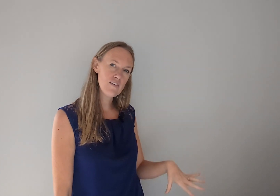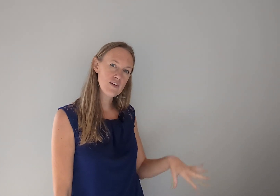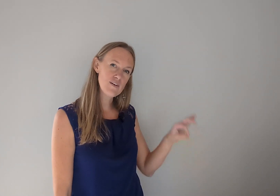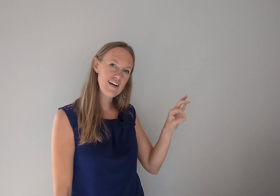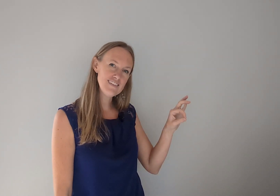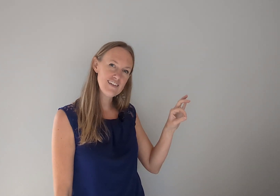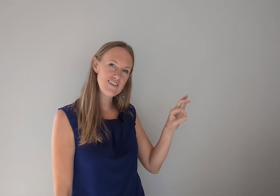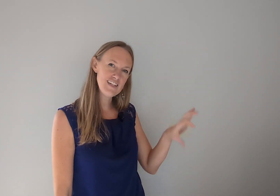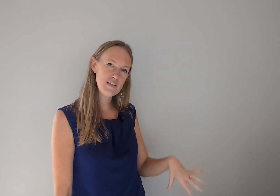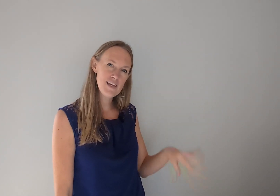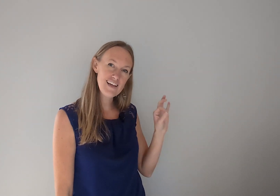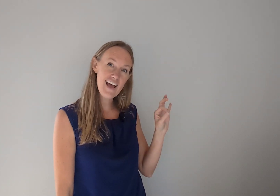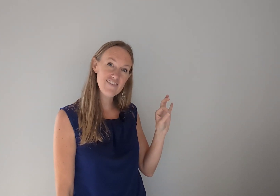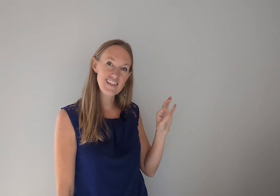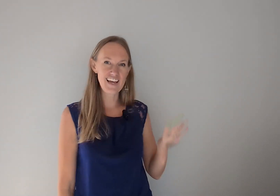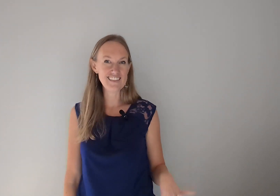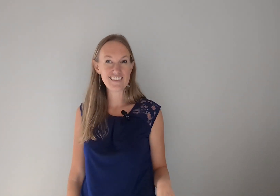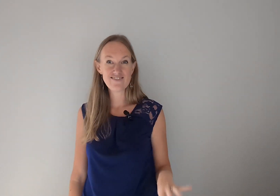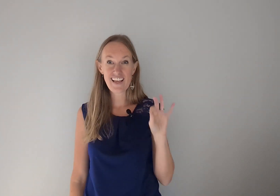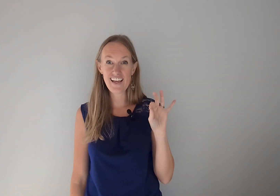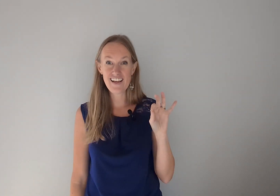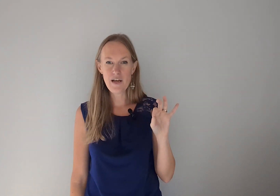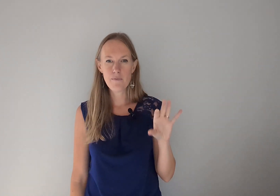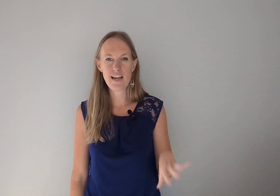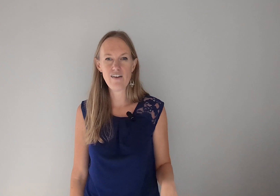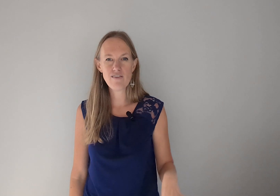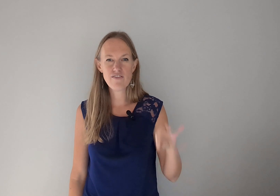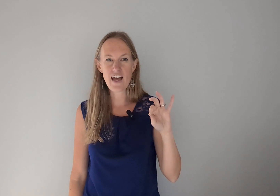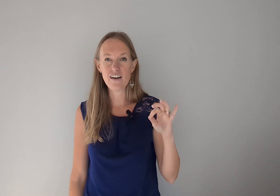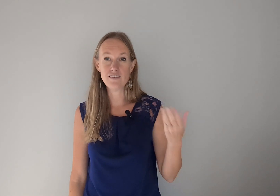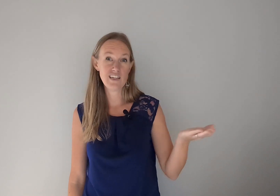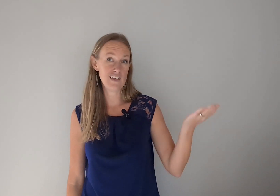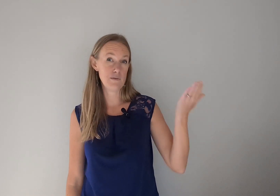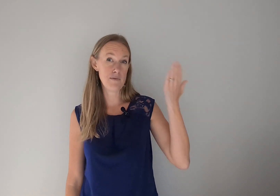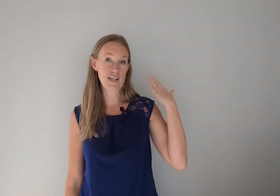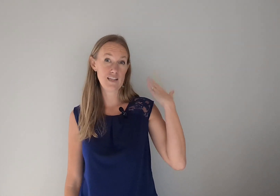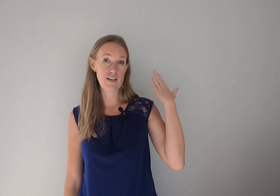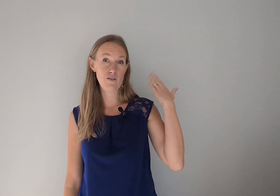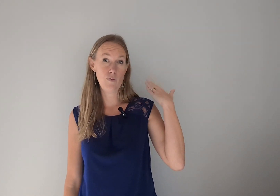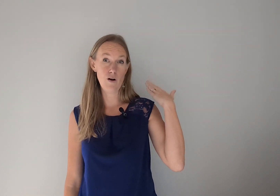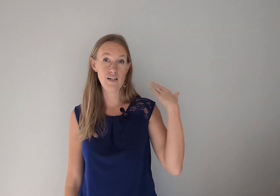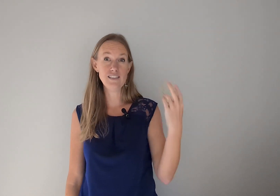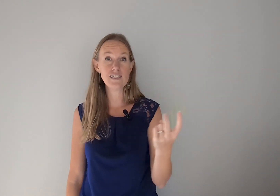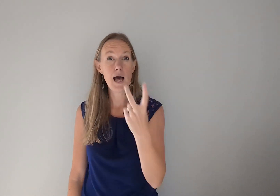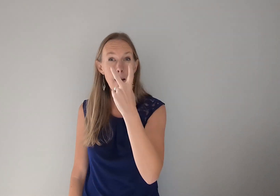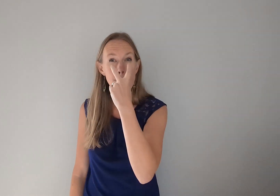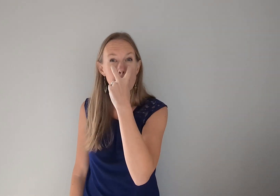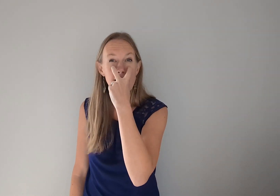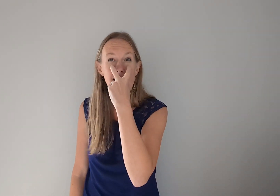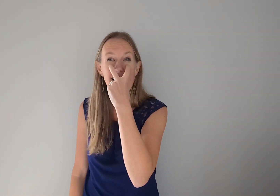the ground and conveniently making an F at the end, okay? But now I'm found, and then back then was